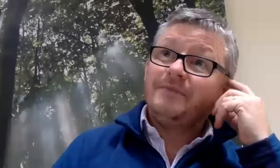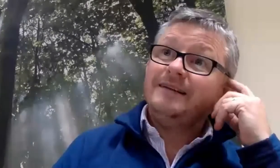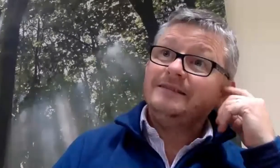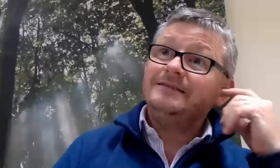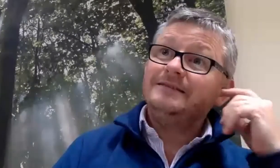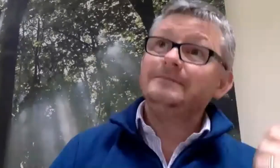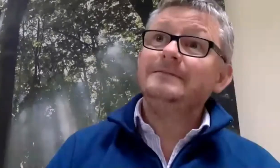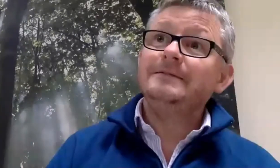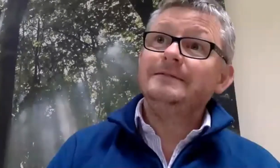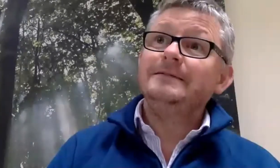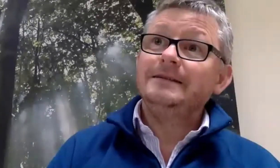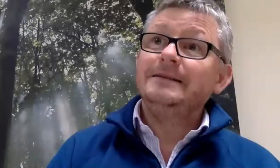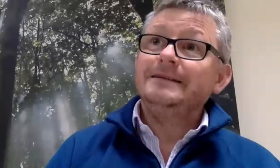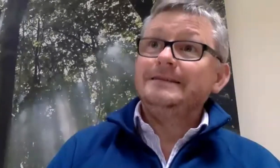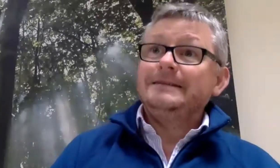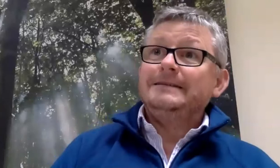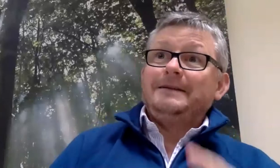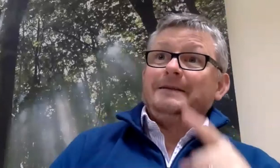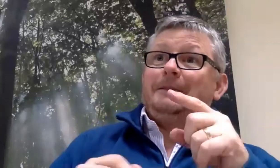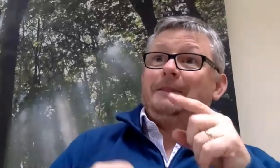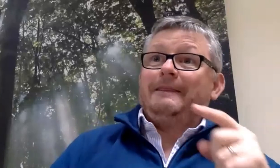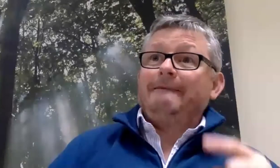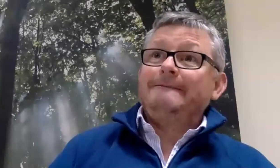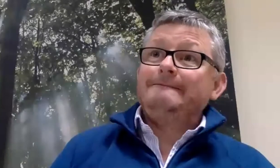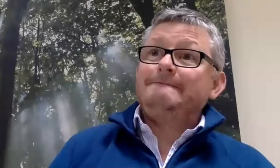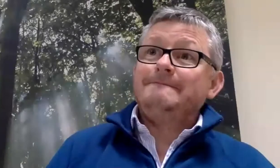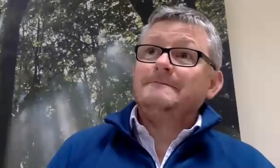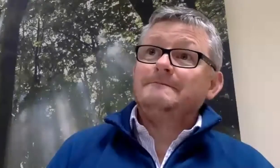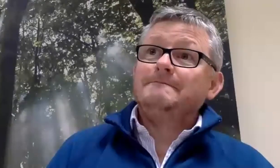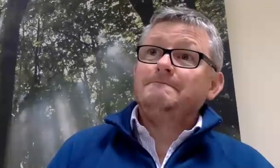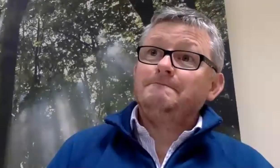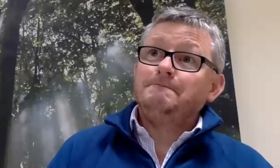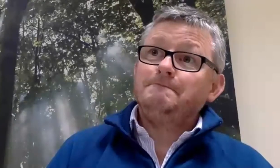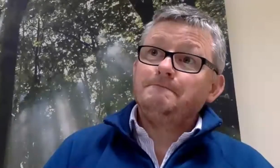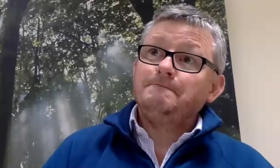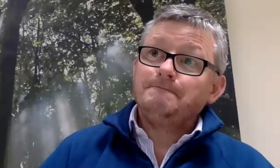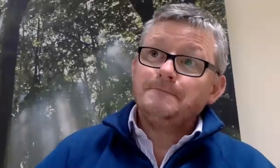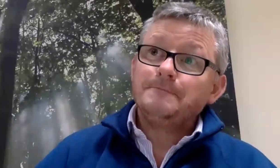equalities agenda for us over here in the UK. I know you have it in America, but we have the money that kind of backs it up.